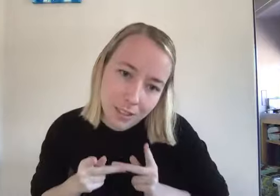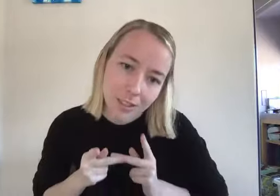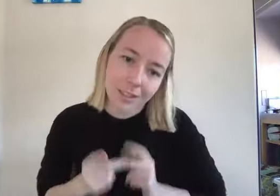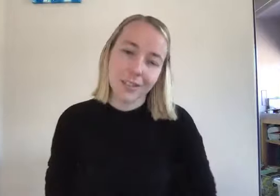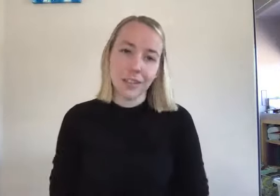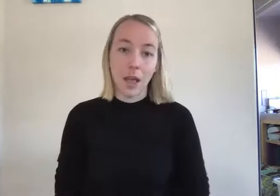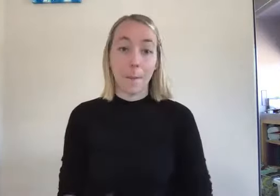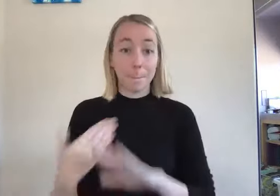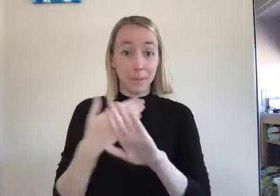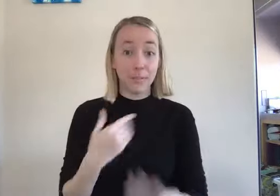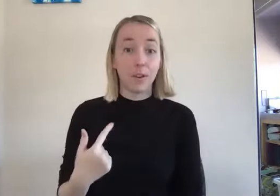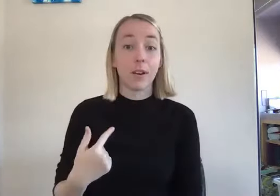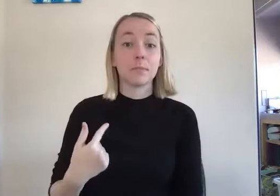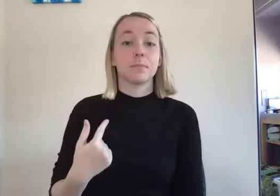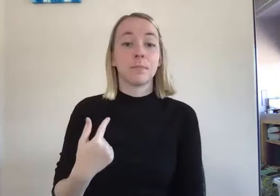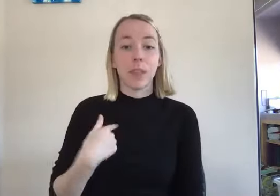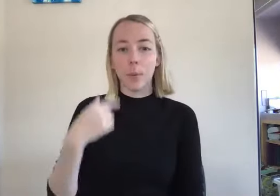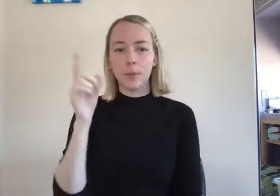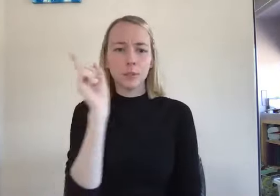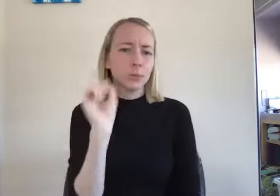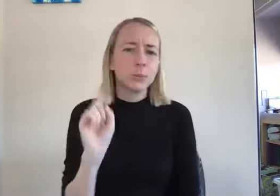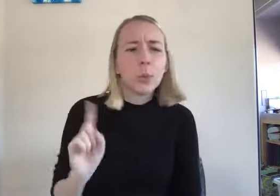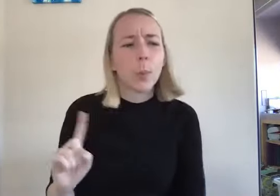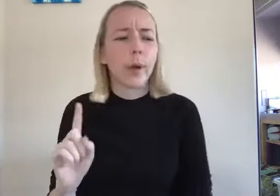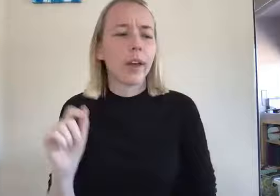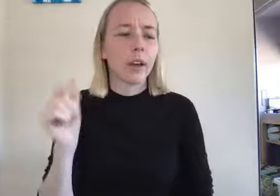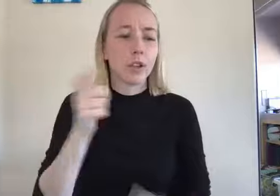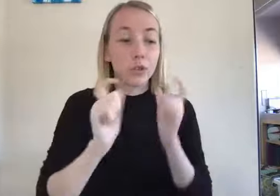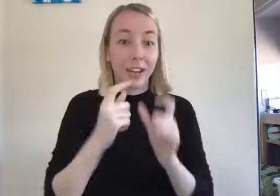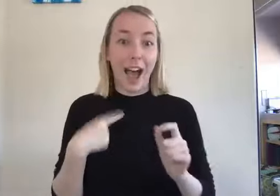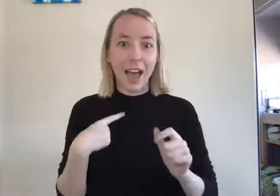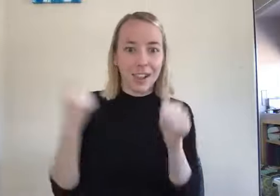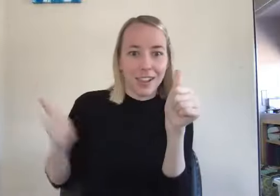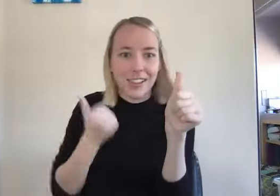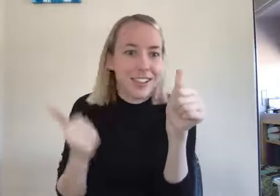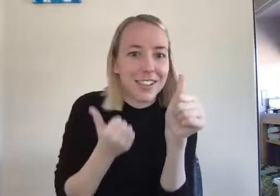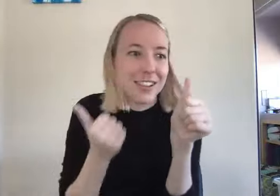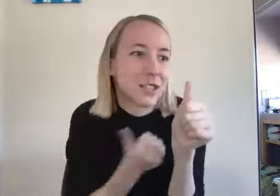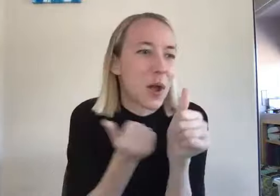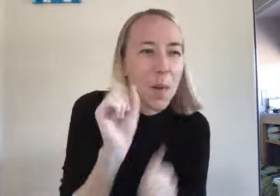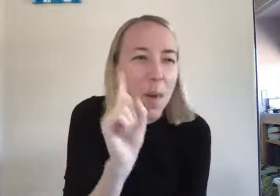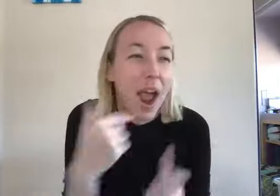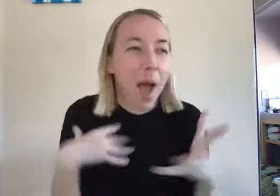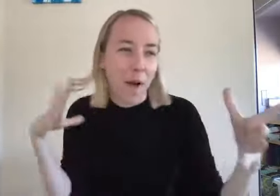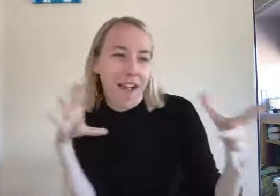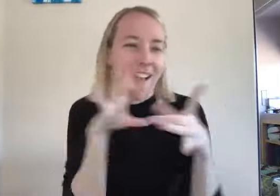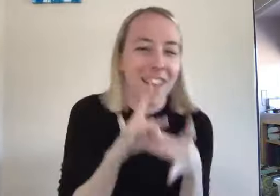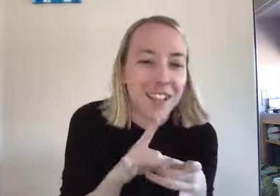Long before I was wondering where he was because he was drinking, I stalked him to get him. And